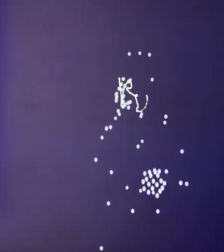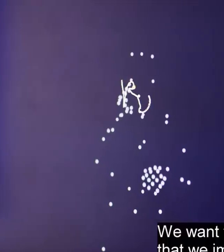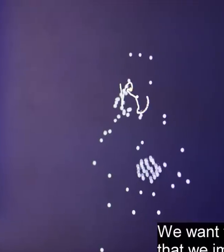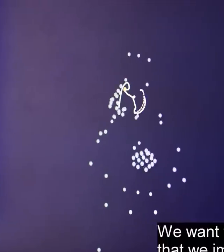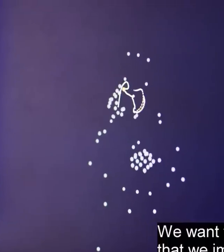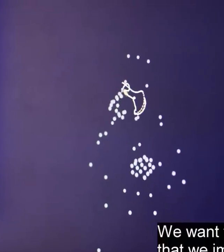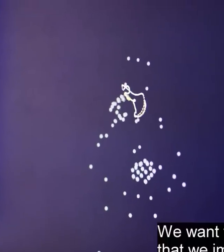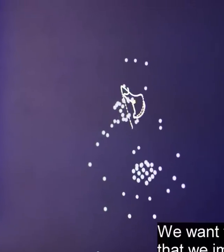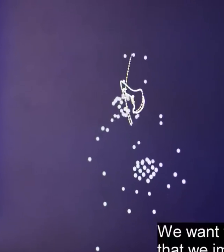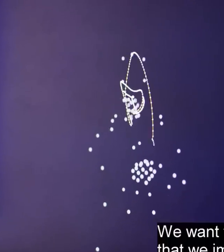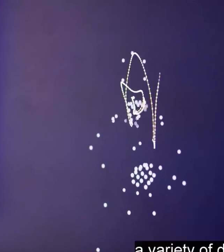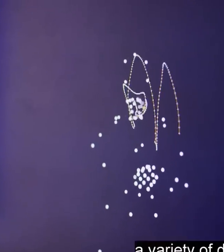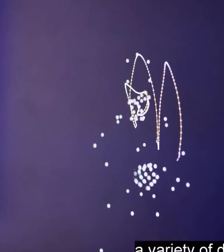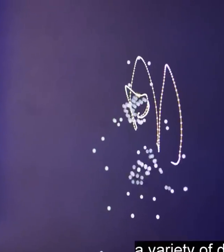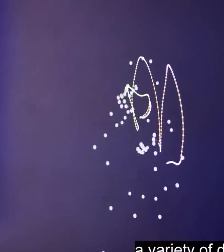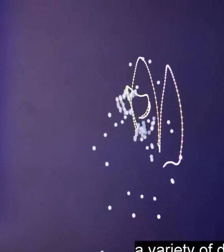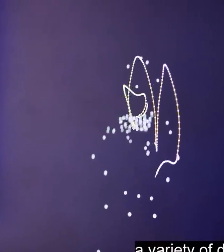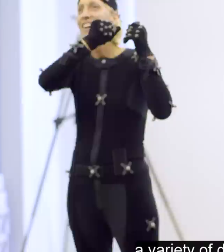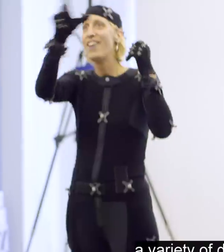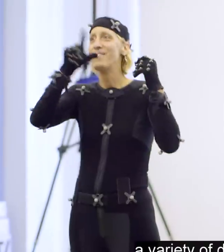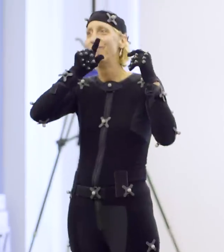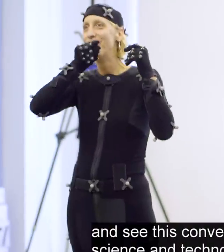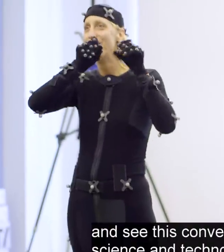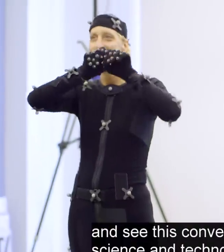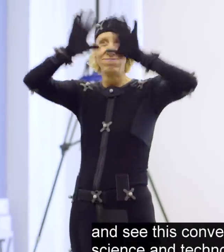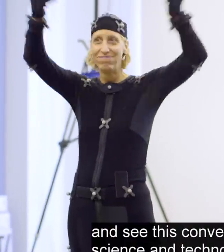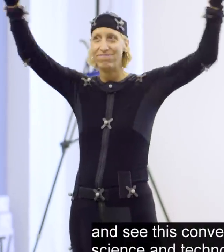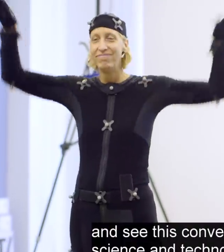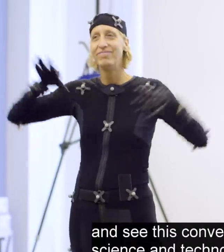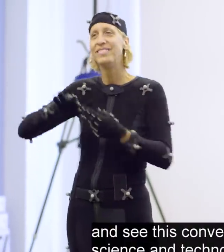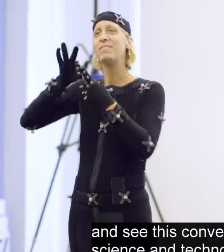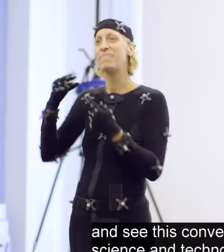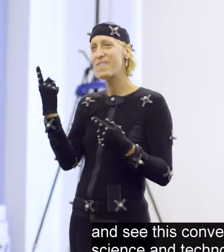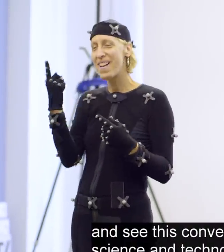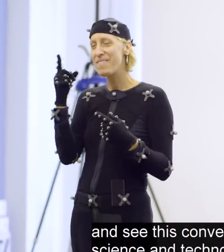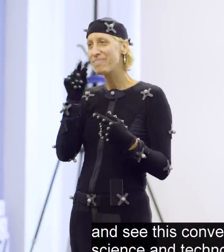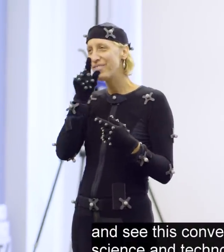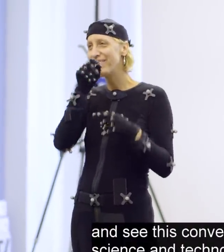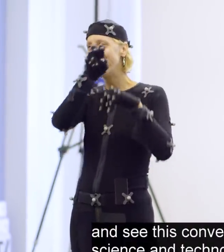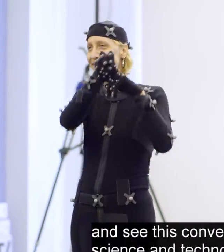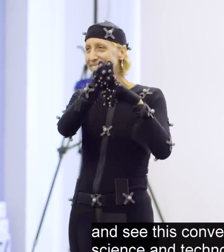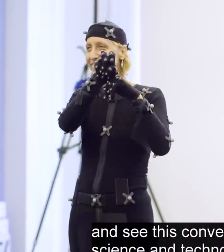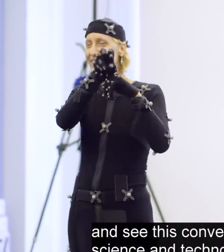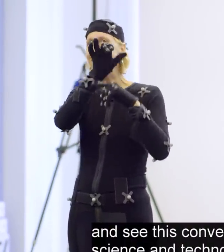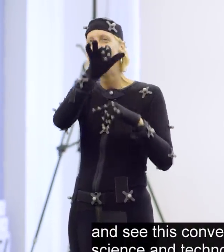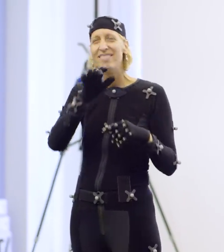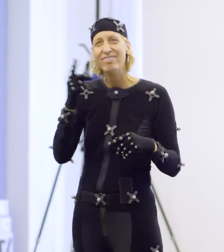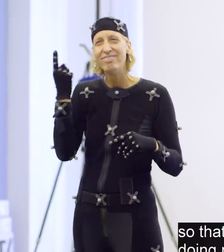reality. We want to make sure that we impact a variety of different fields and see this convergence of science and technology and